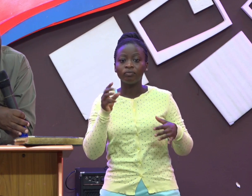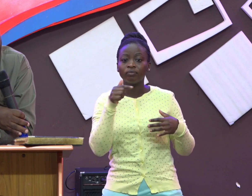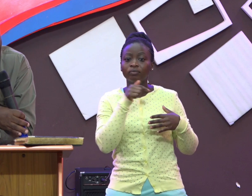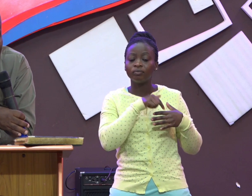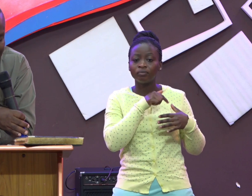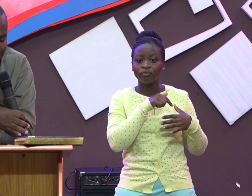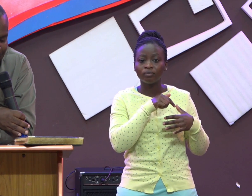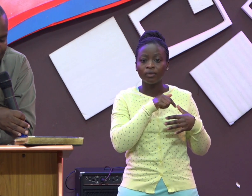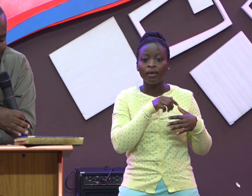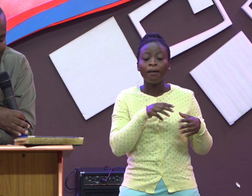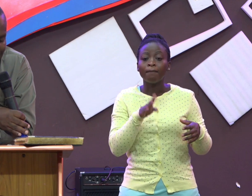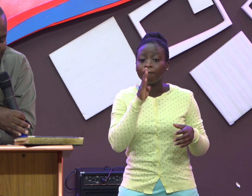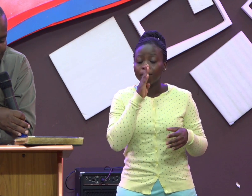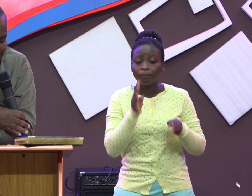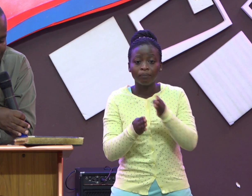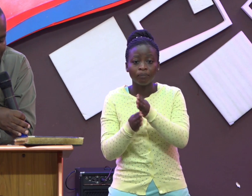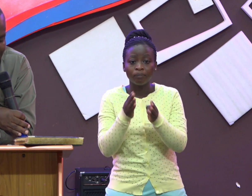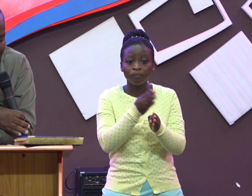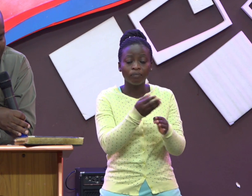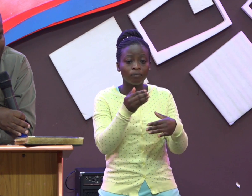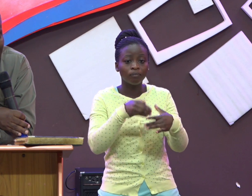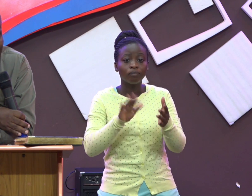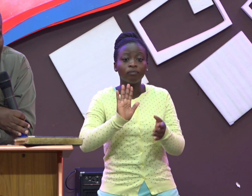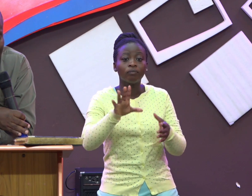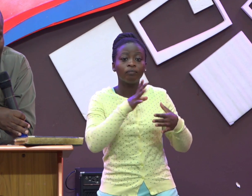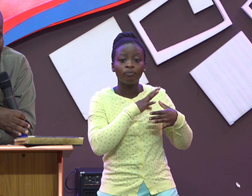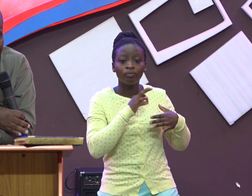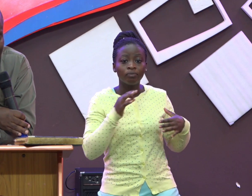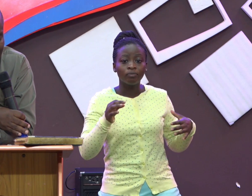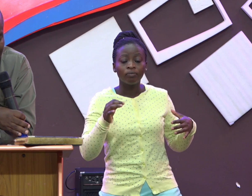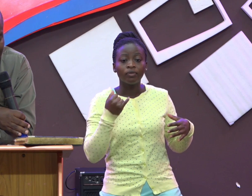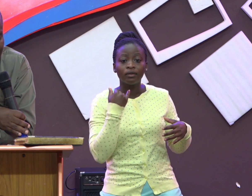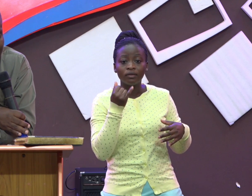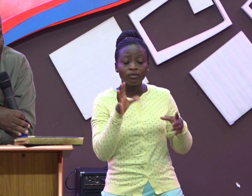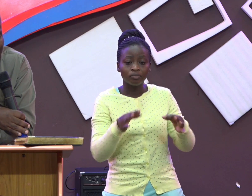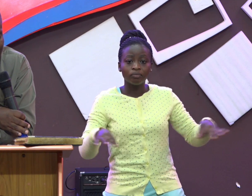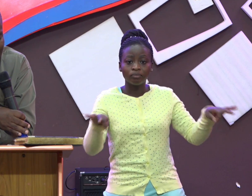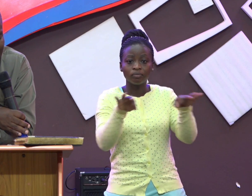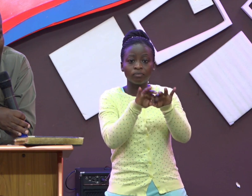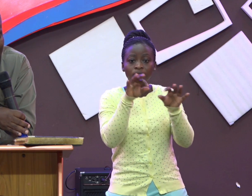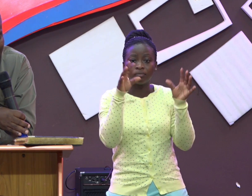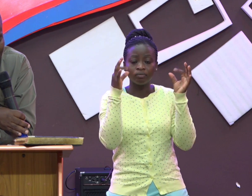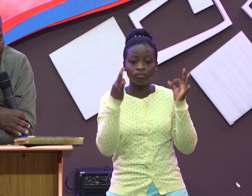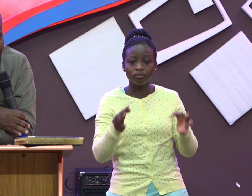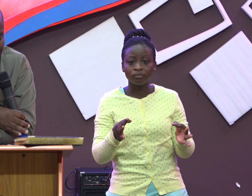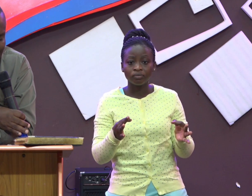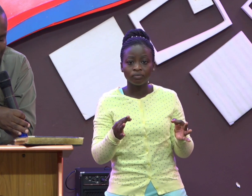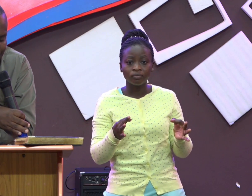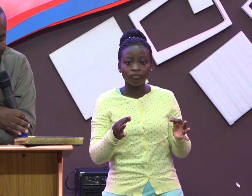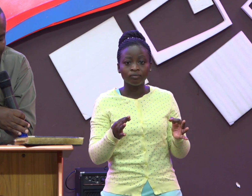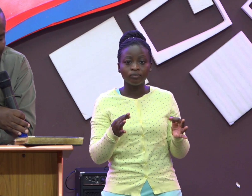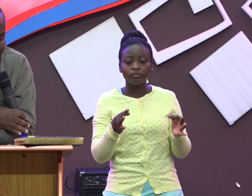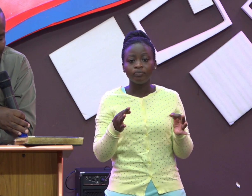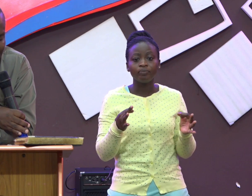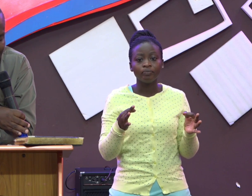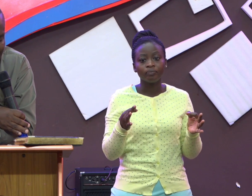nsonga nkulu. So being built inside is very paramount. Twalabye eggulo. We saw in the evening. Nti obulamu bw'omuntu buli mu busatu. That the life